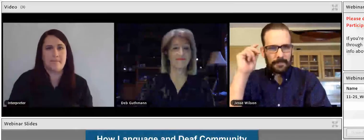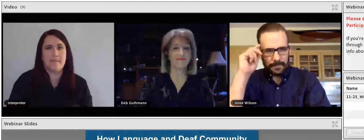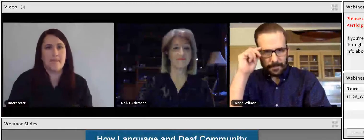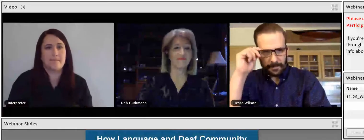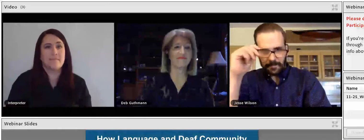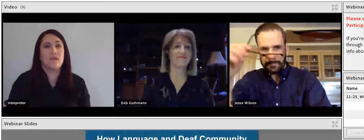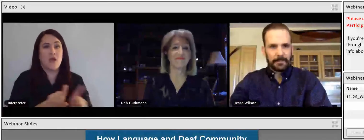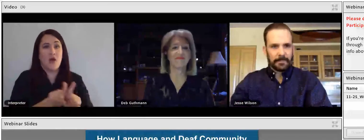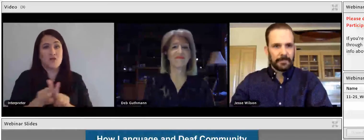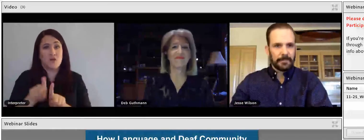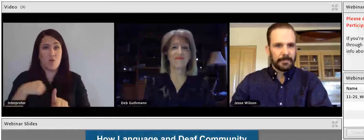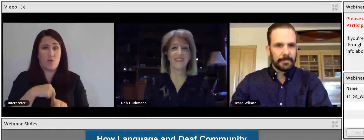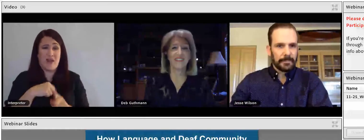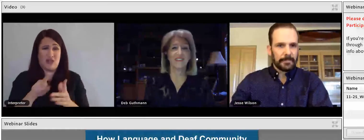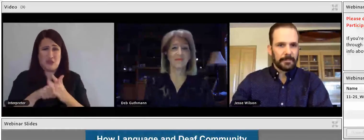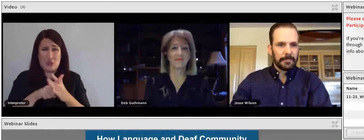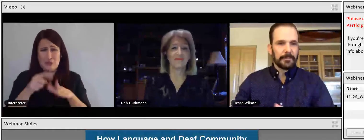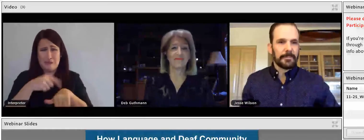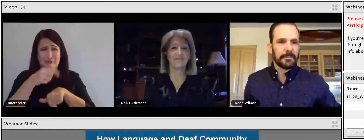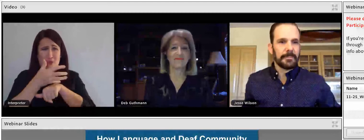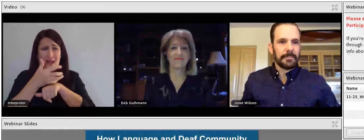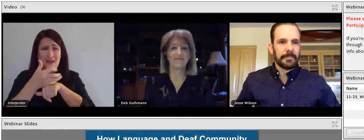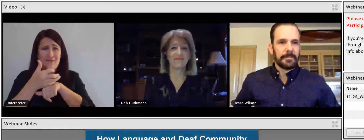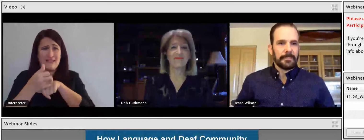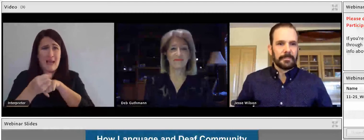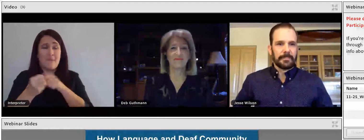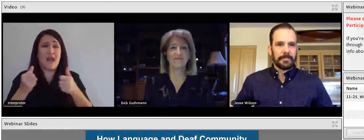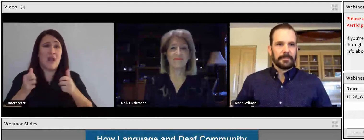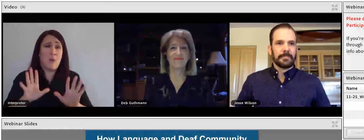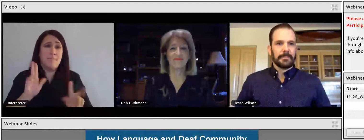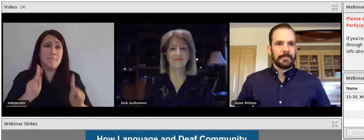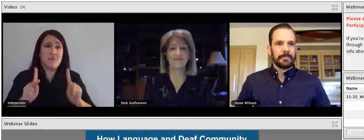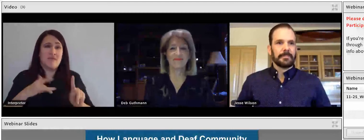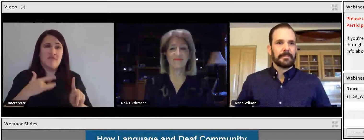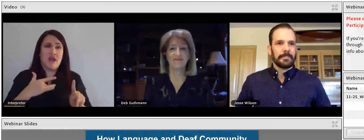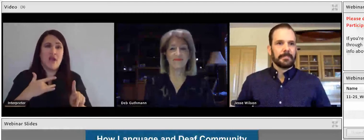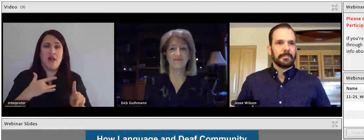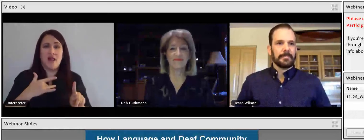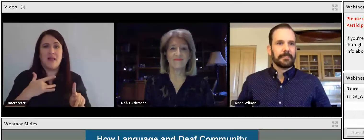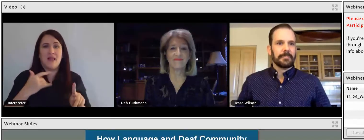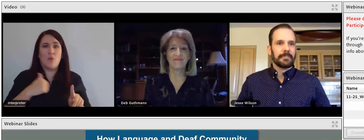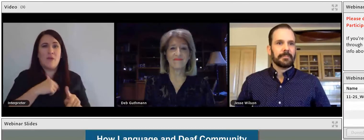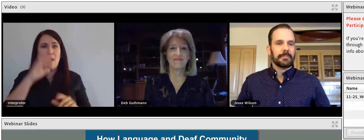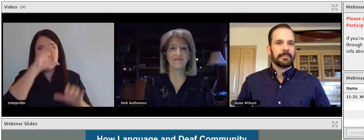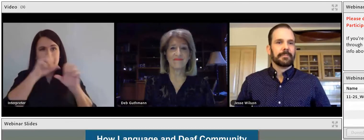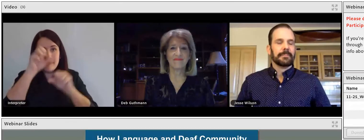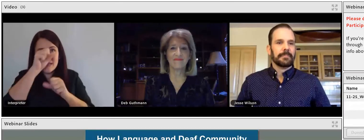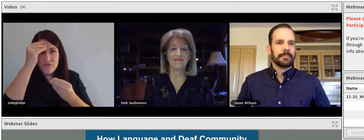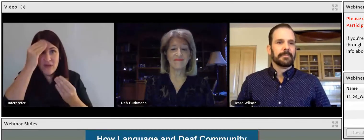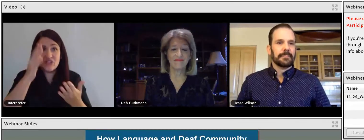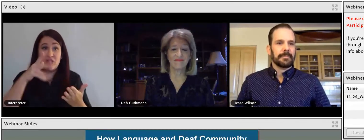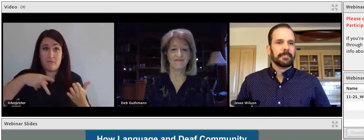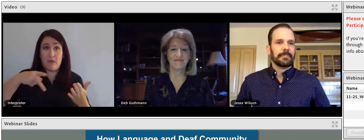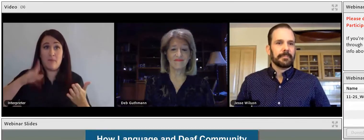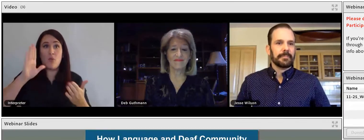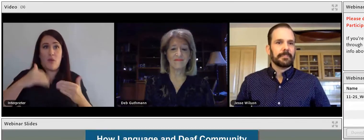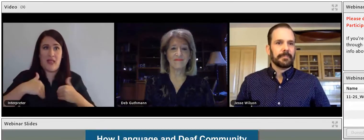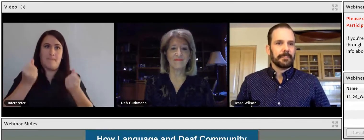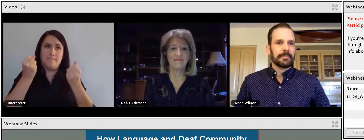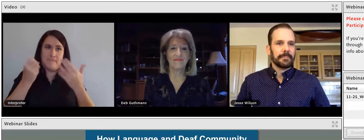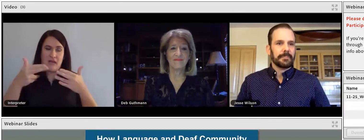We are starting to run out of time, so I don't want anyone to feel like we're going to miss information. The PowerPoint will have many